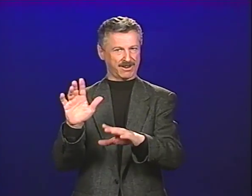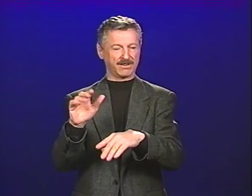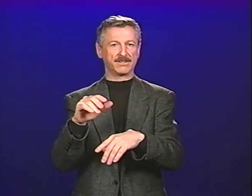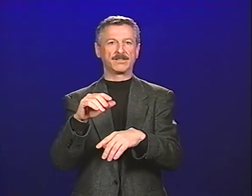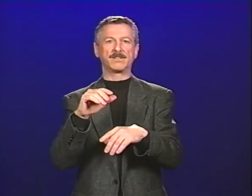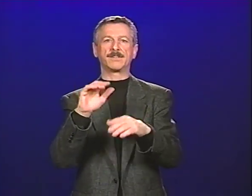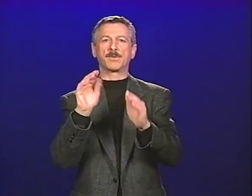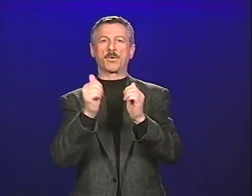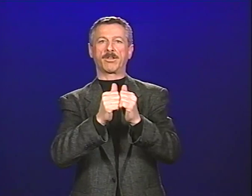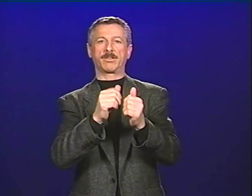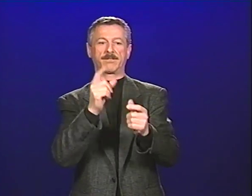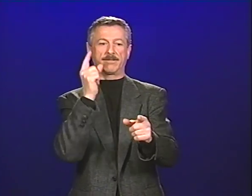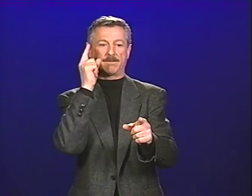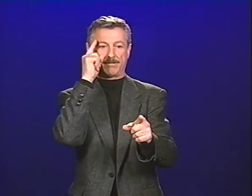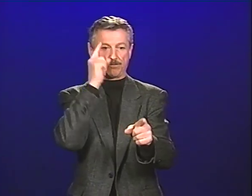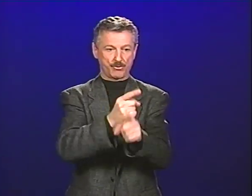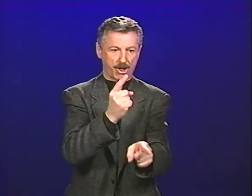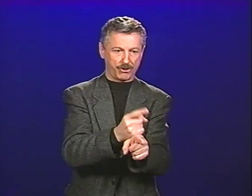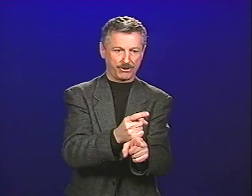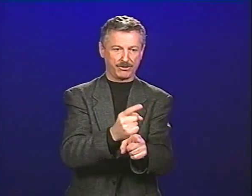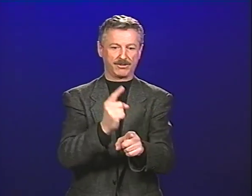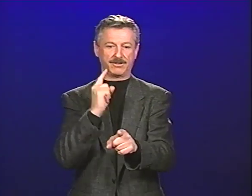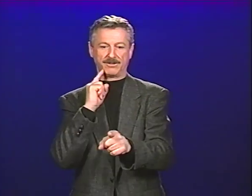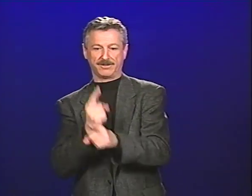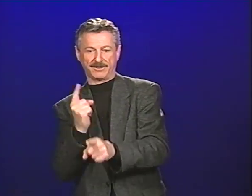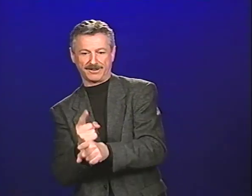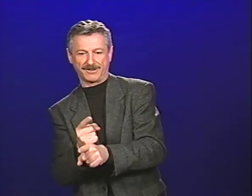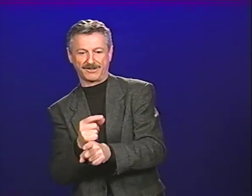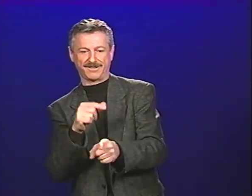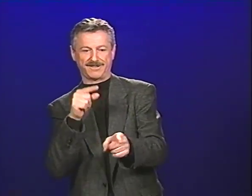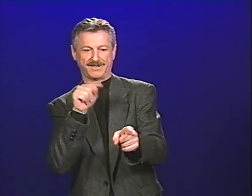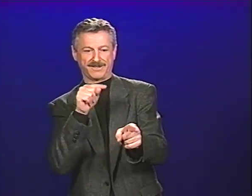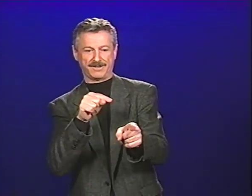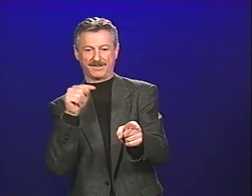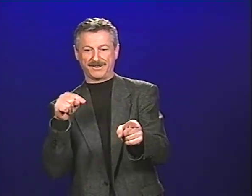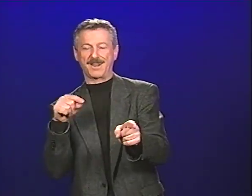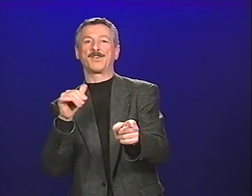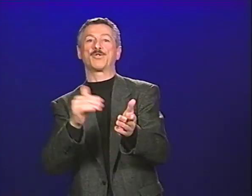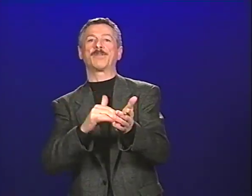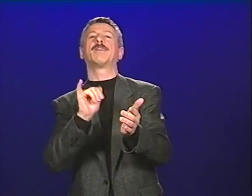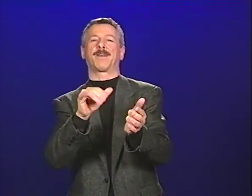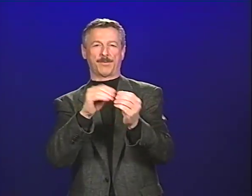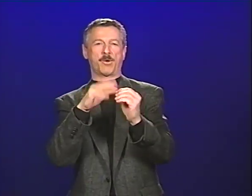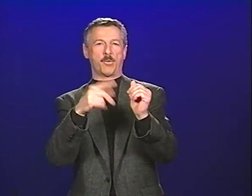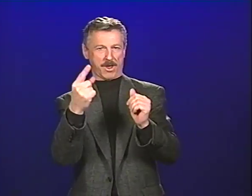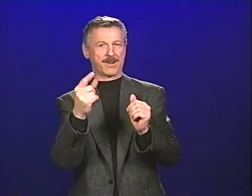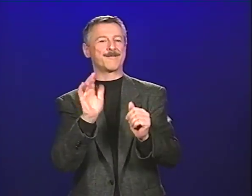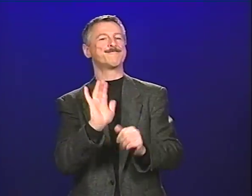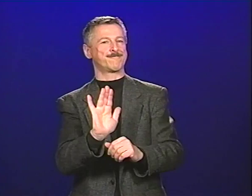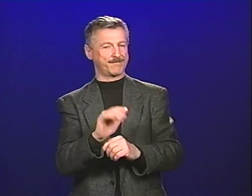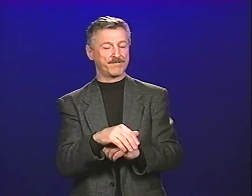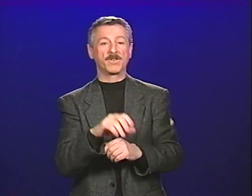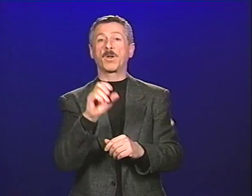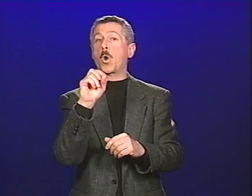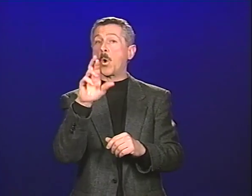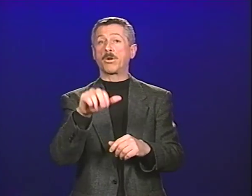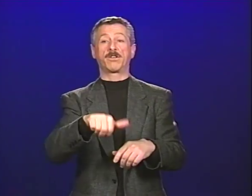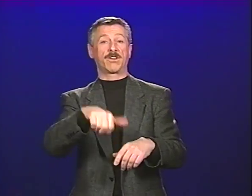and do not indicate plurality. It's this specific movement with the signs brothers and sisters that indicates plurality.